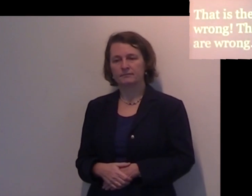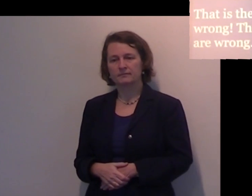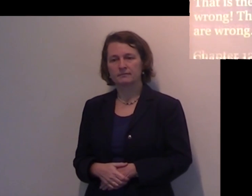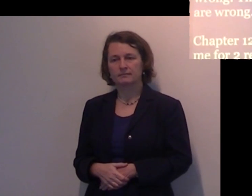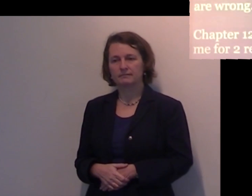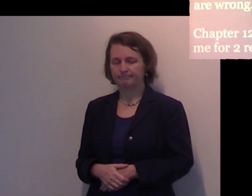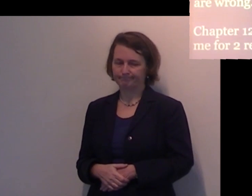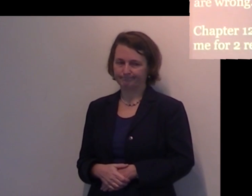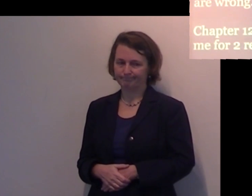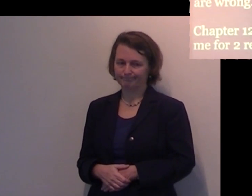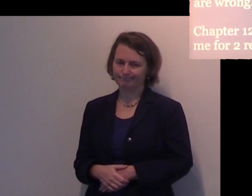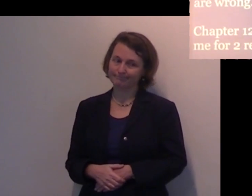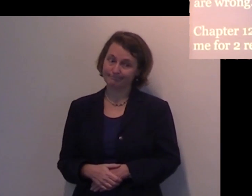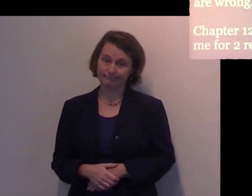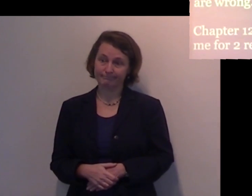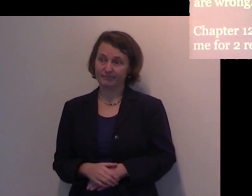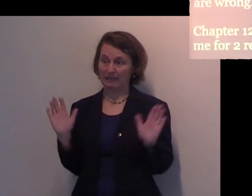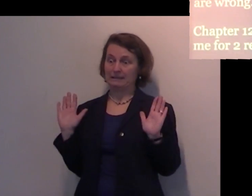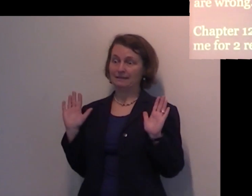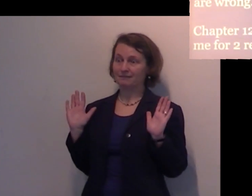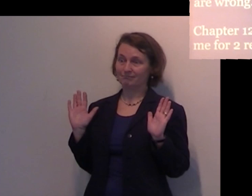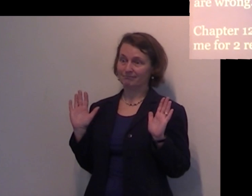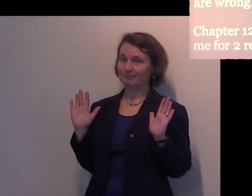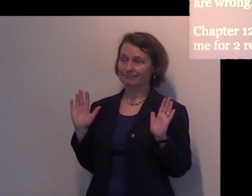That is their full view, but they are wrong.